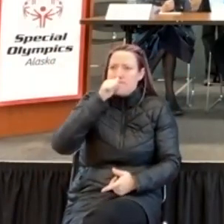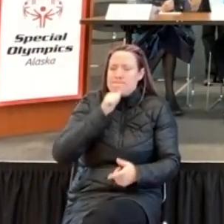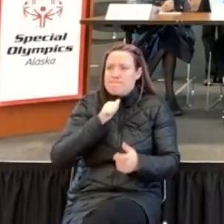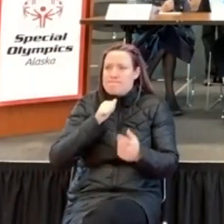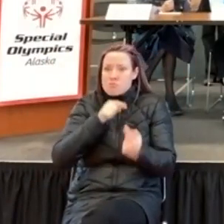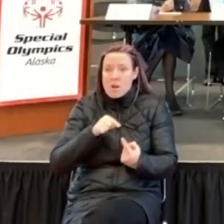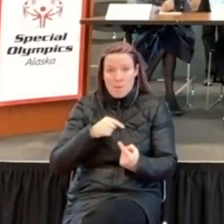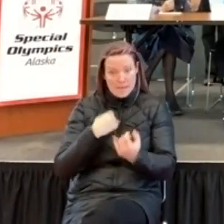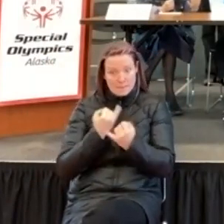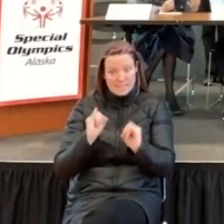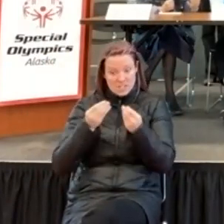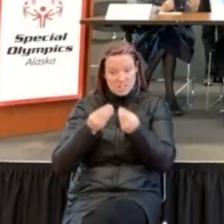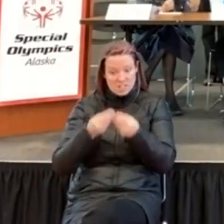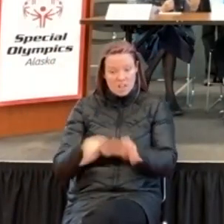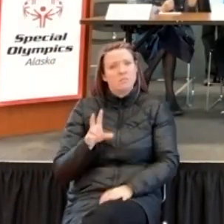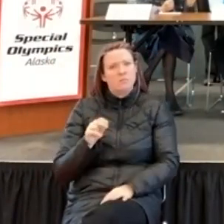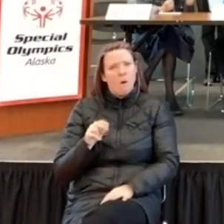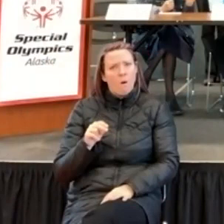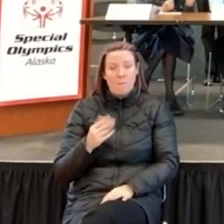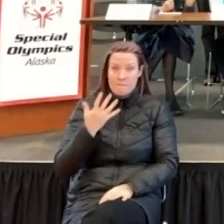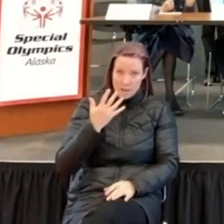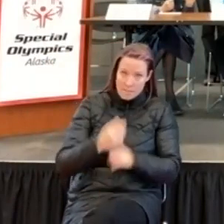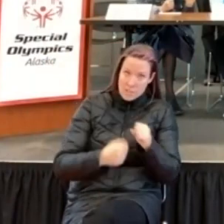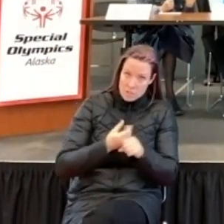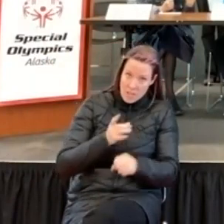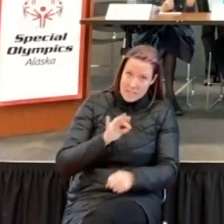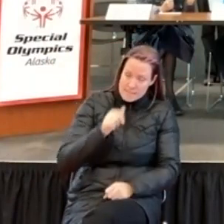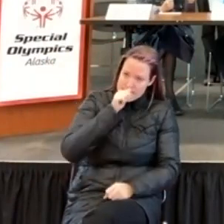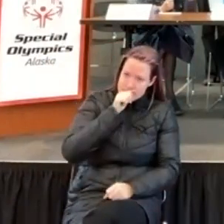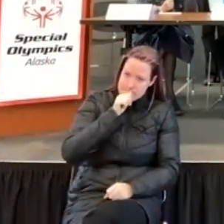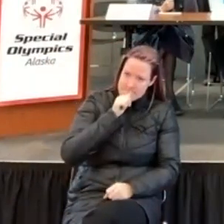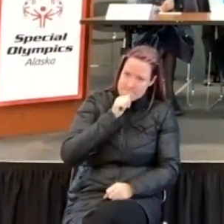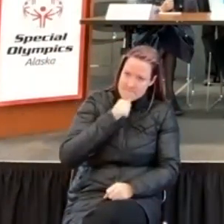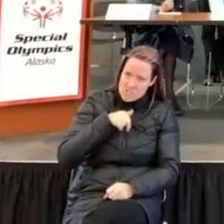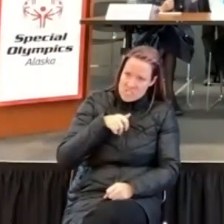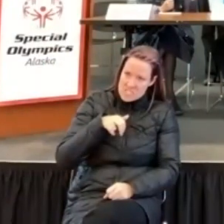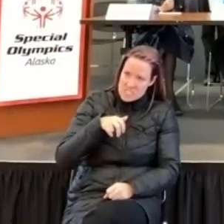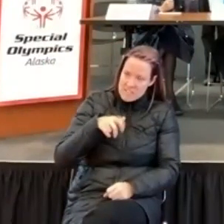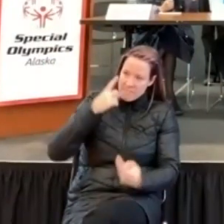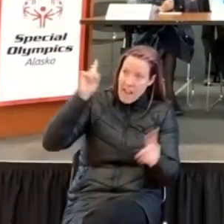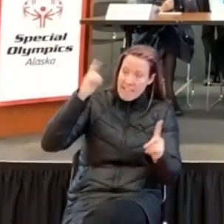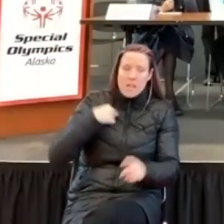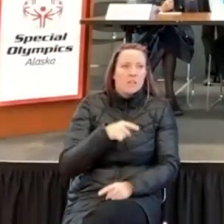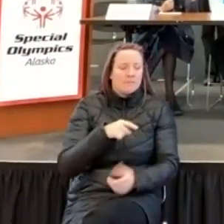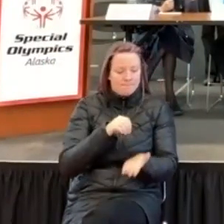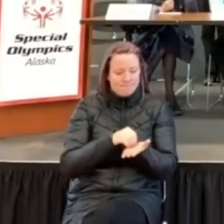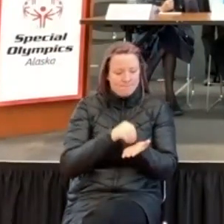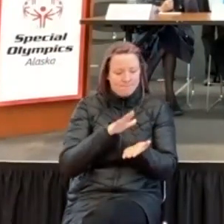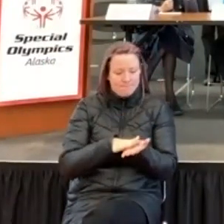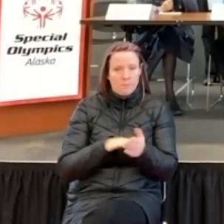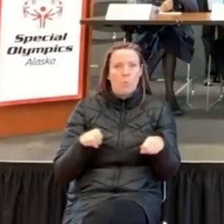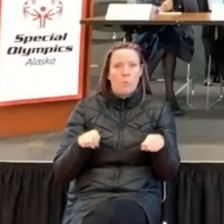my independence, but it took me 5 years to be able to just put down on my